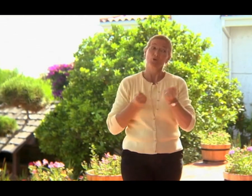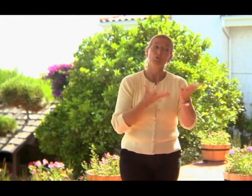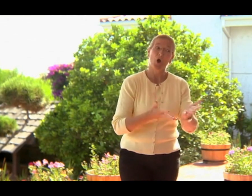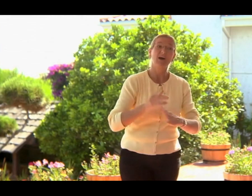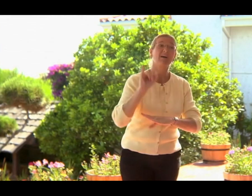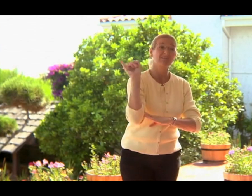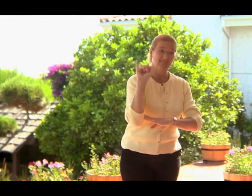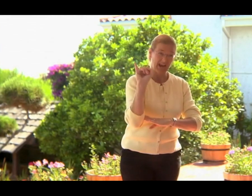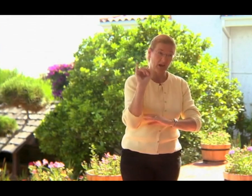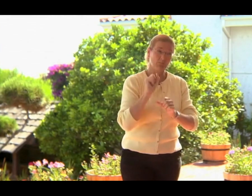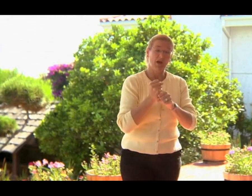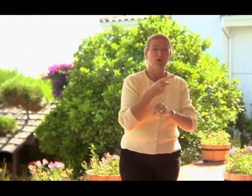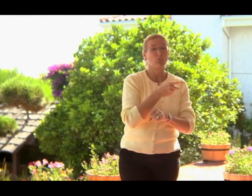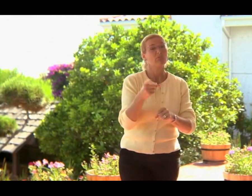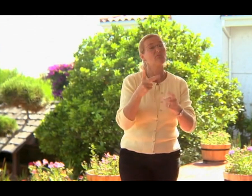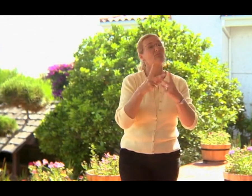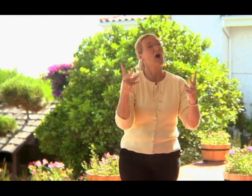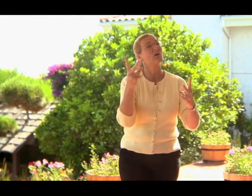This could make you very sick.